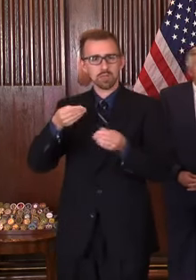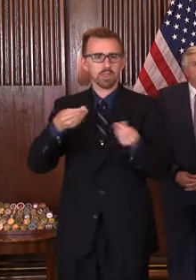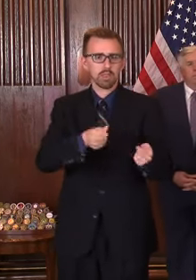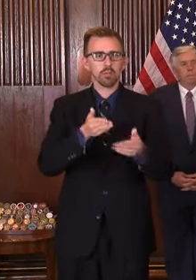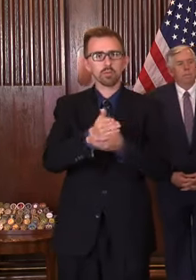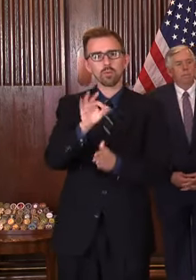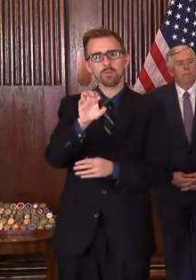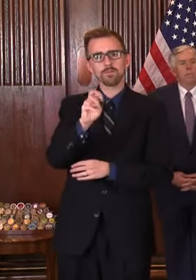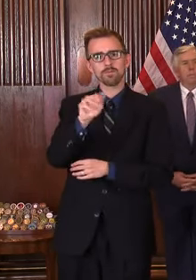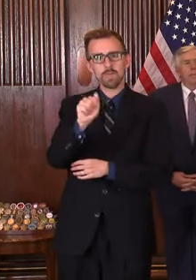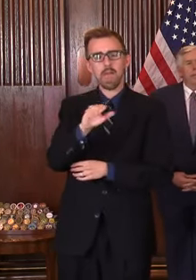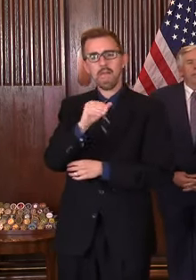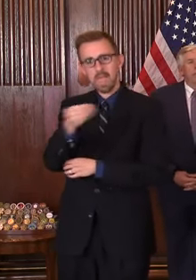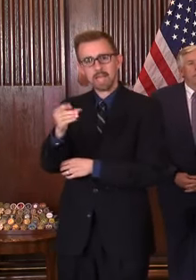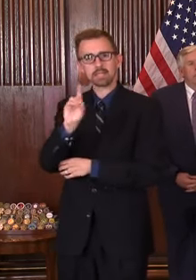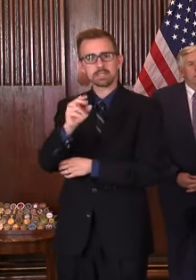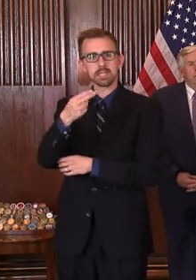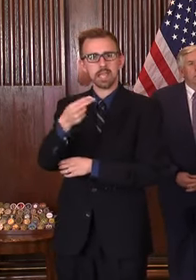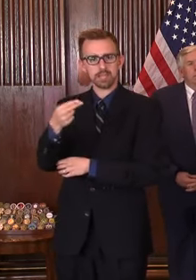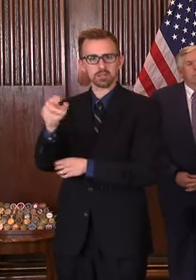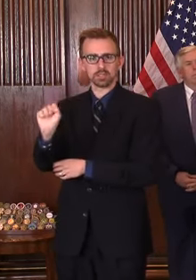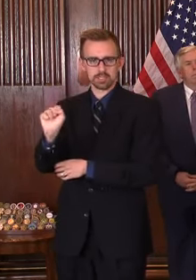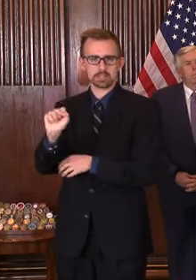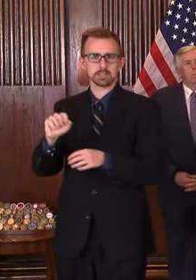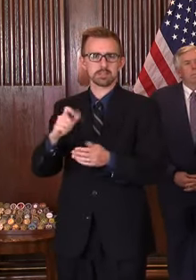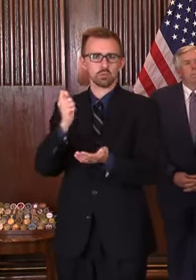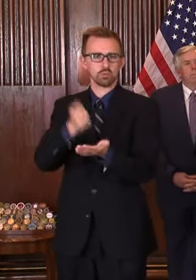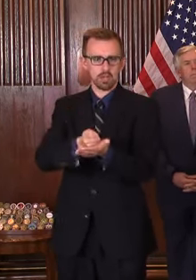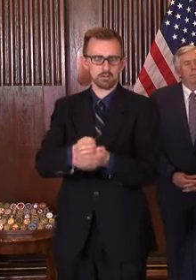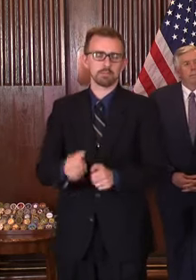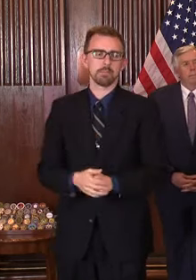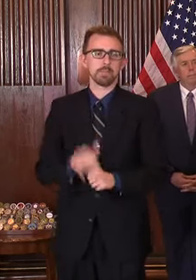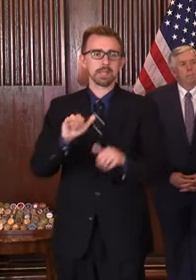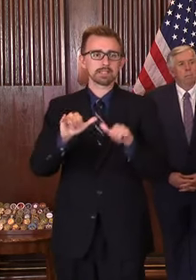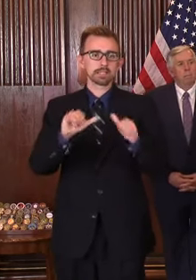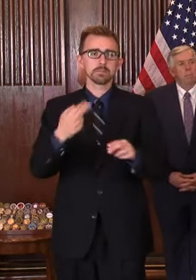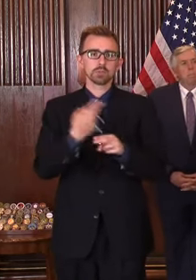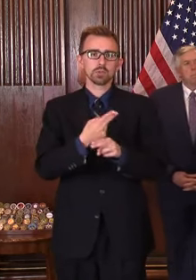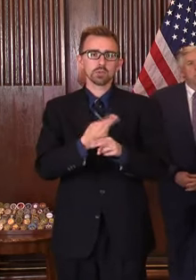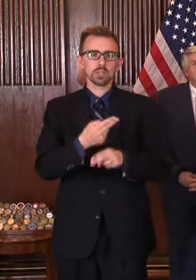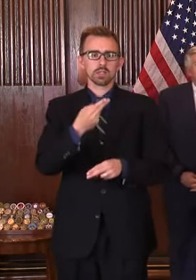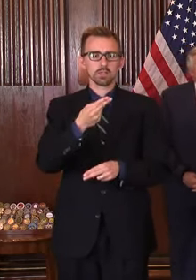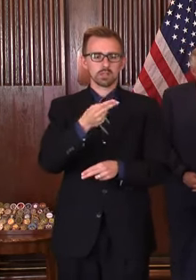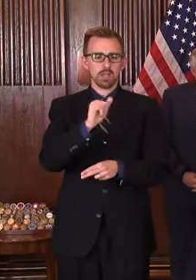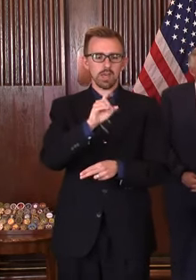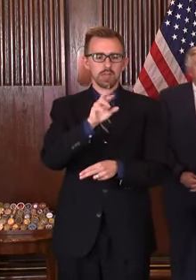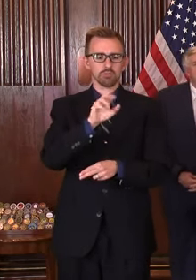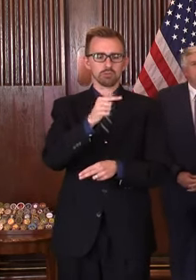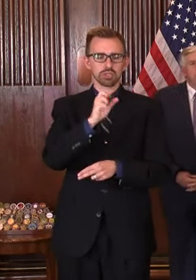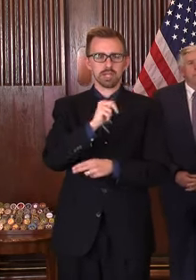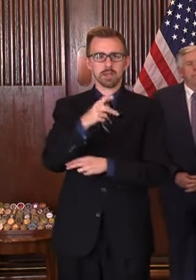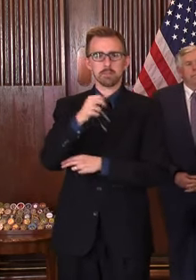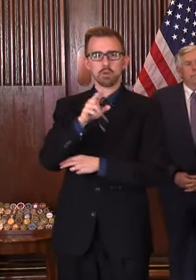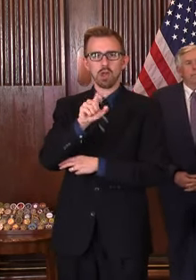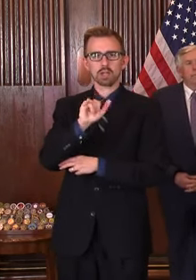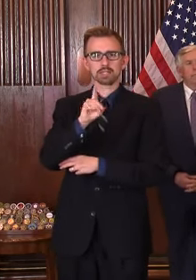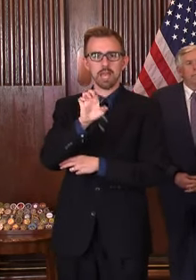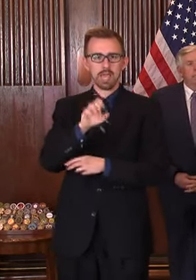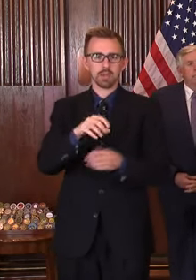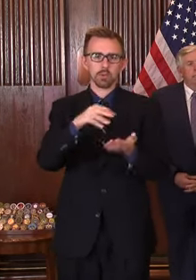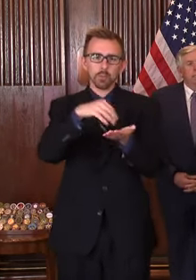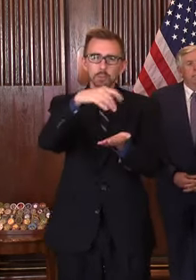U.S. Department of Health and Human Services grant. This system uses hydrogen peroxide vapor to sanitize